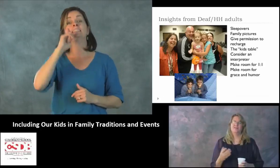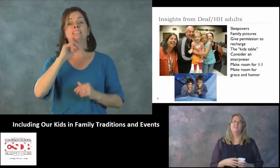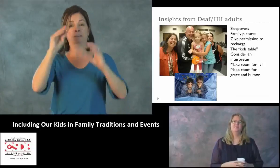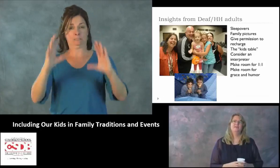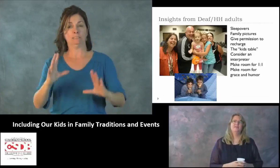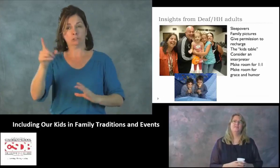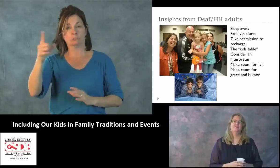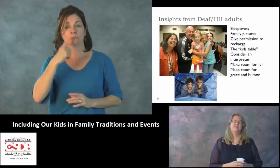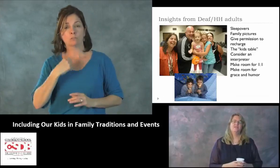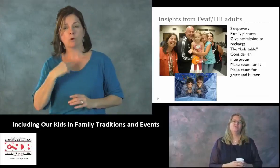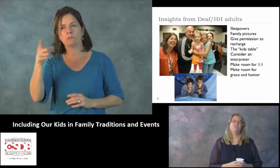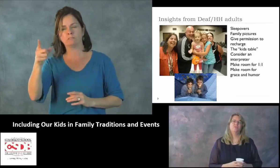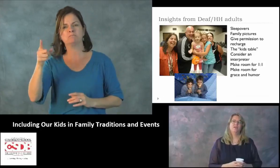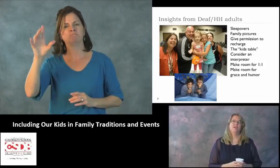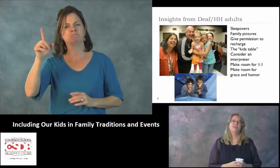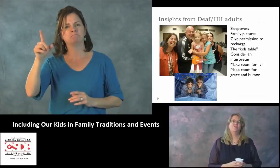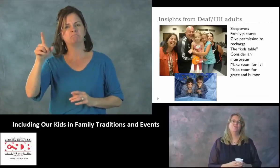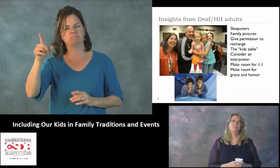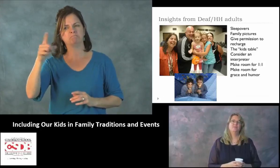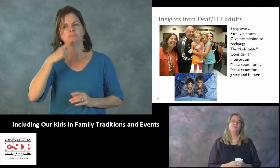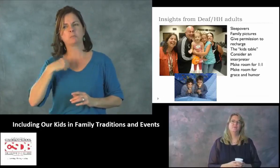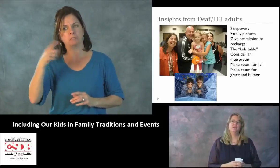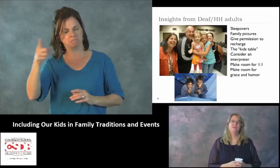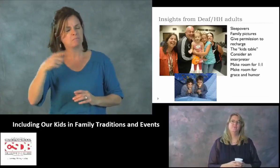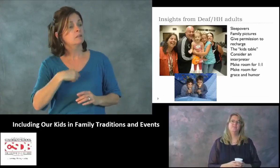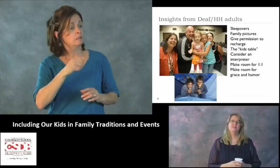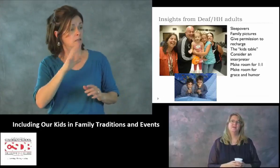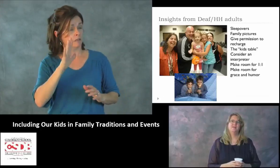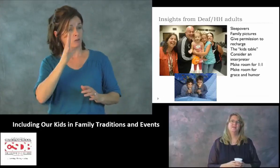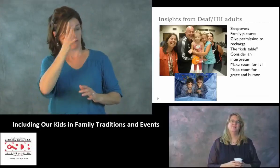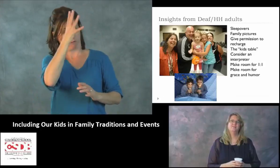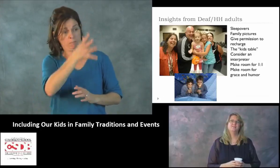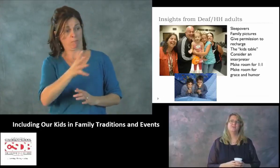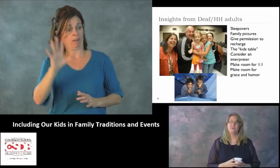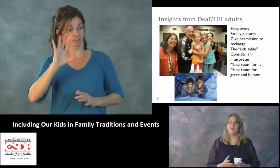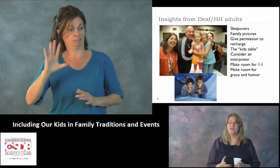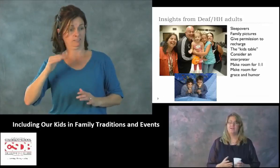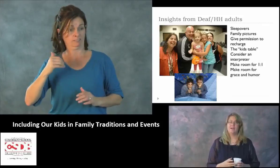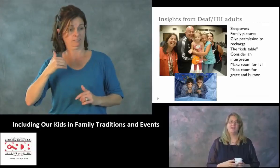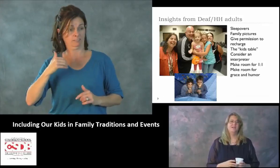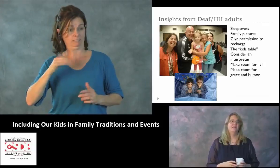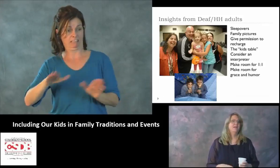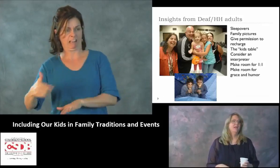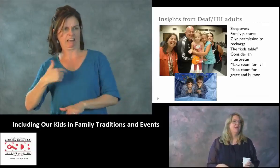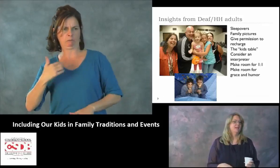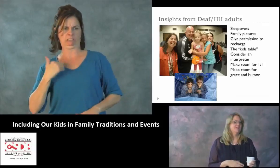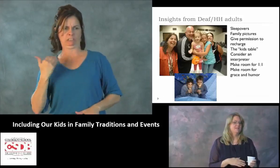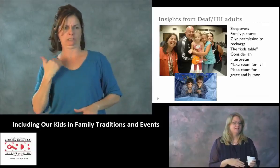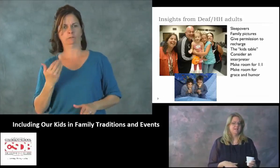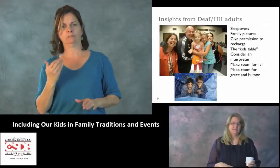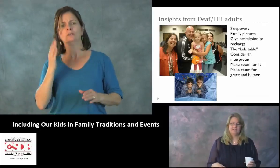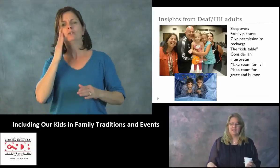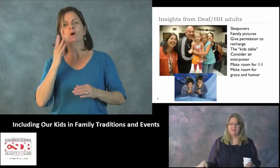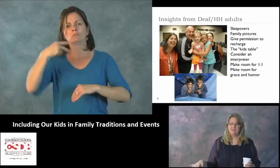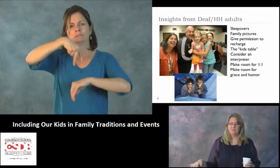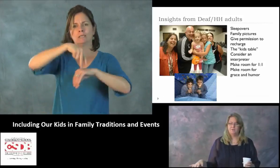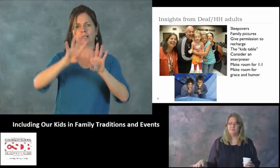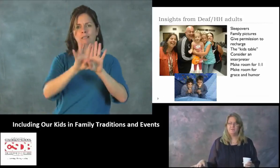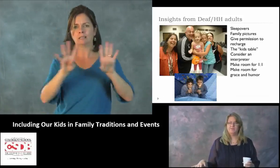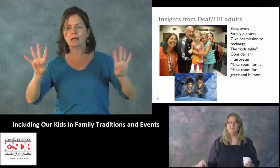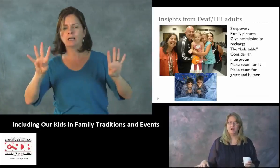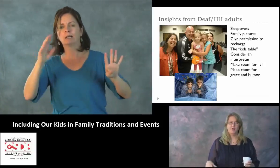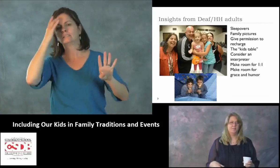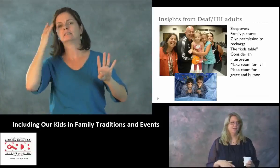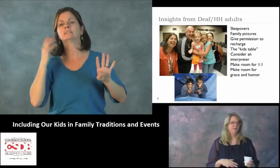So a deaf teacher had told me that when he was young, his grandpa had died, and he's standing in line